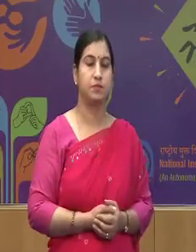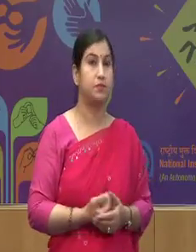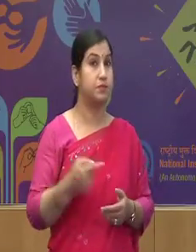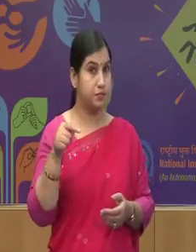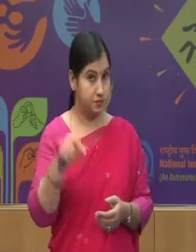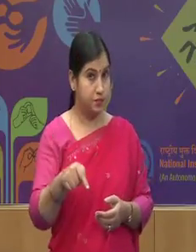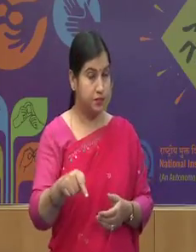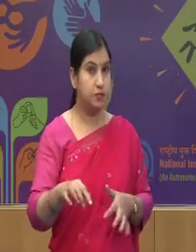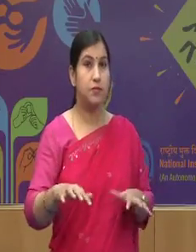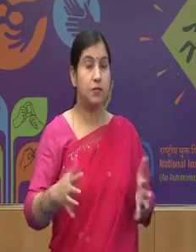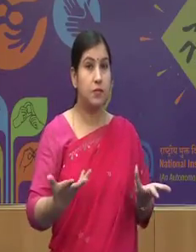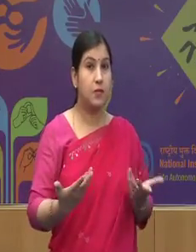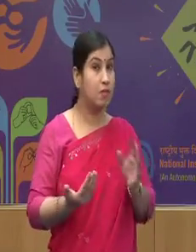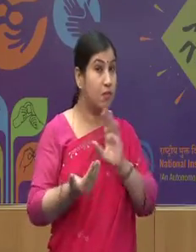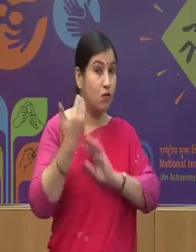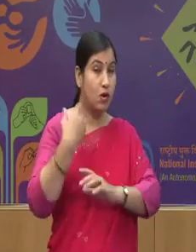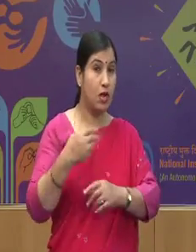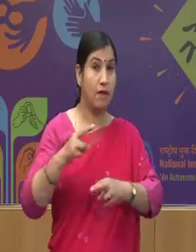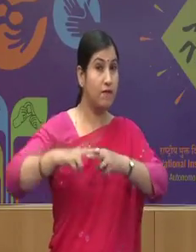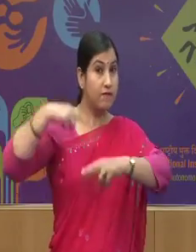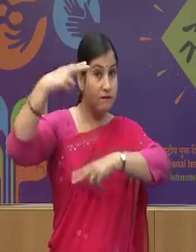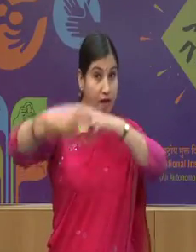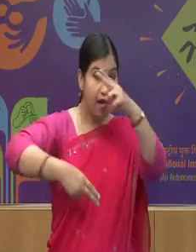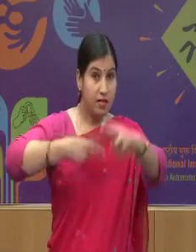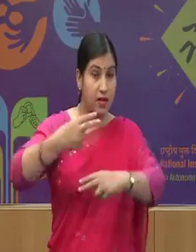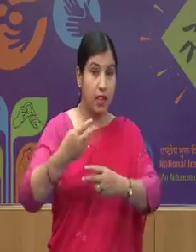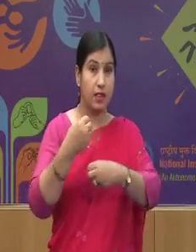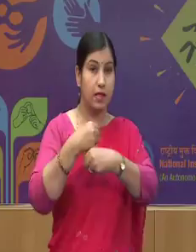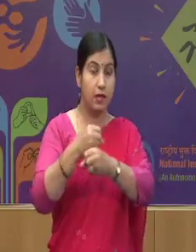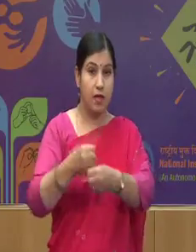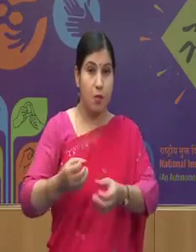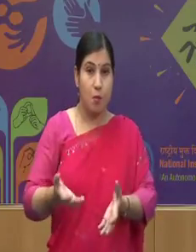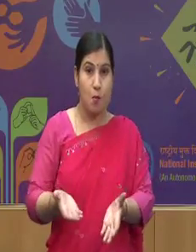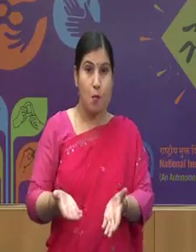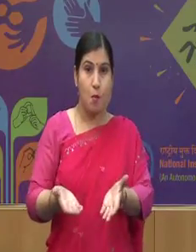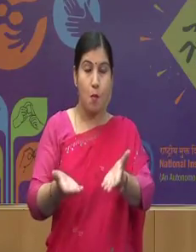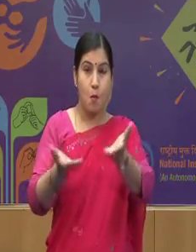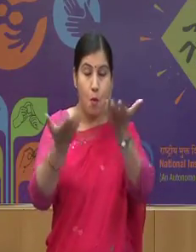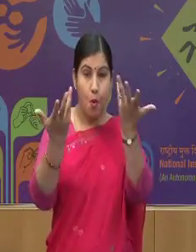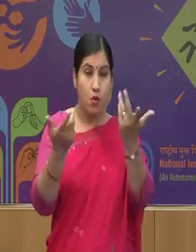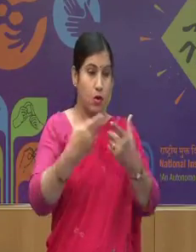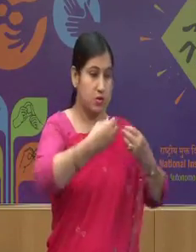due to overproduction of goods. The prices of commodities decreased